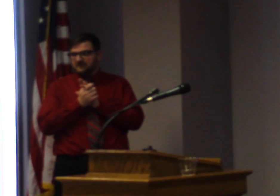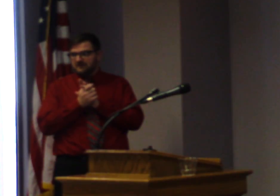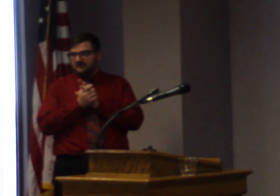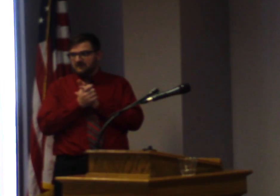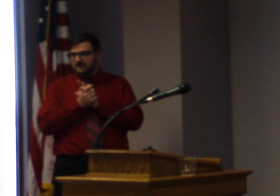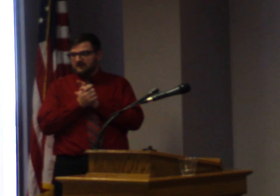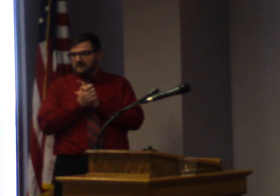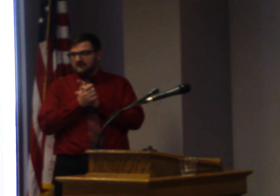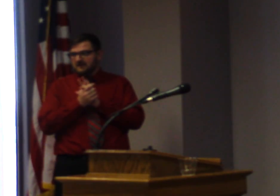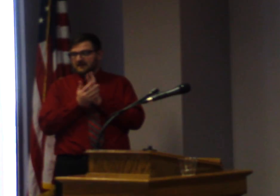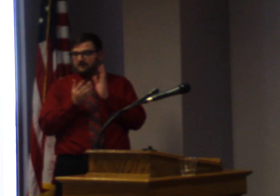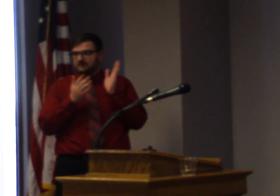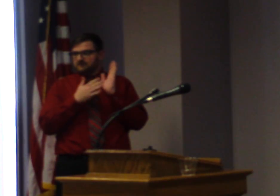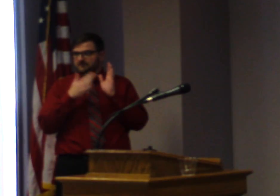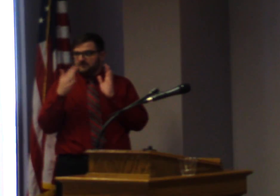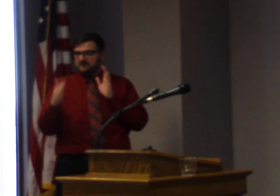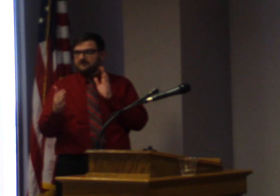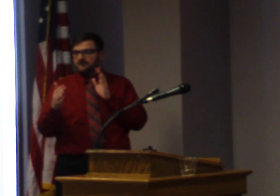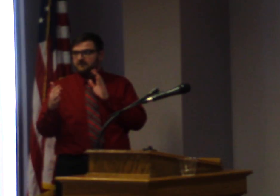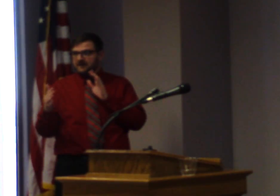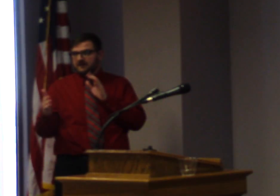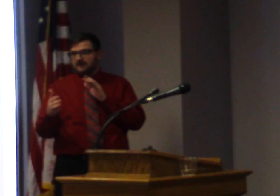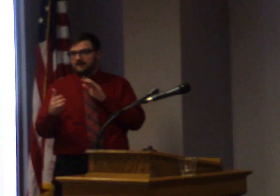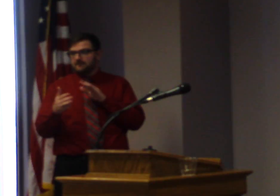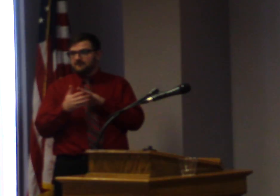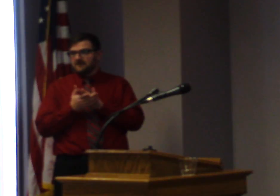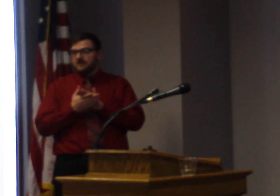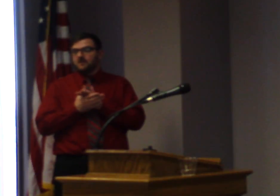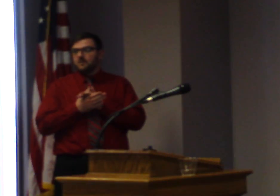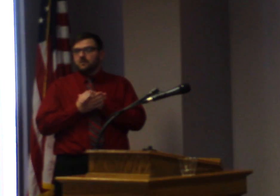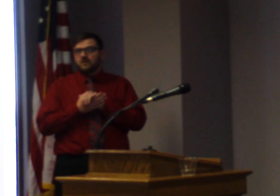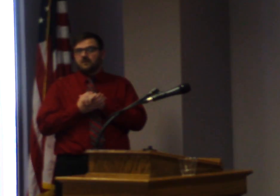thought I would be slow to pick up. Well,